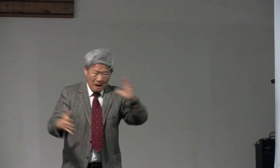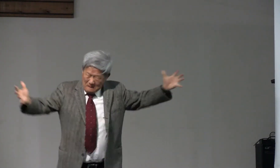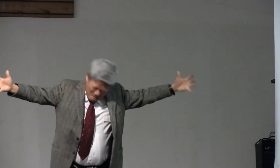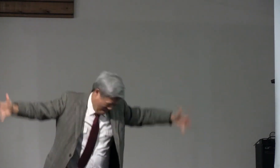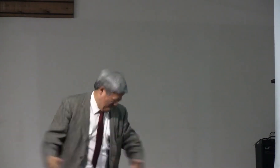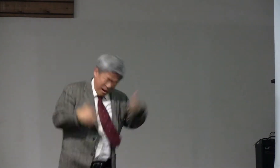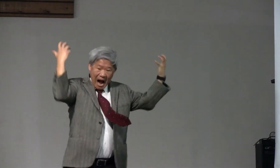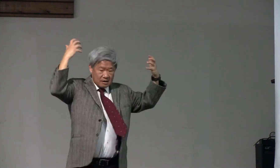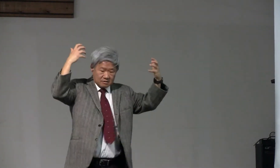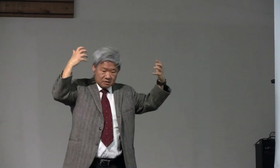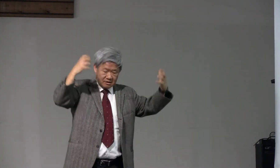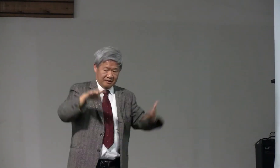And so,